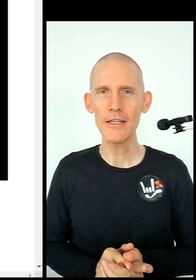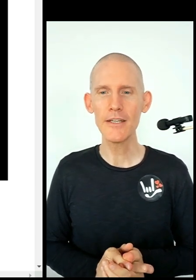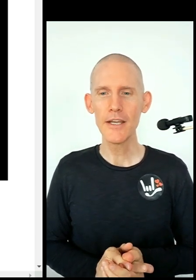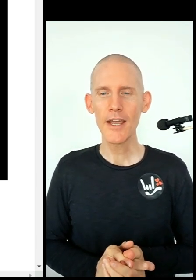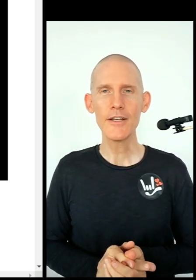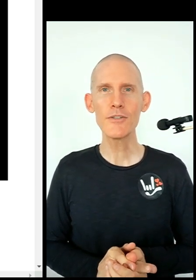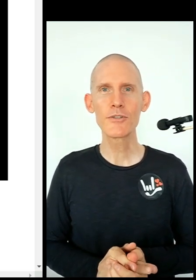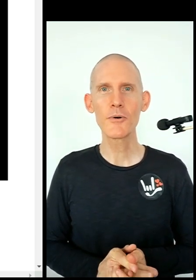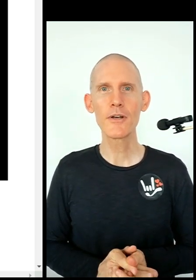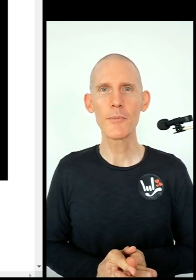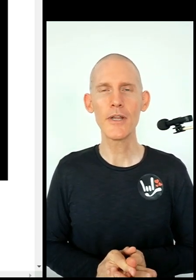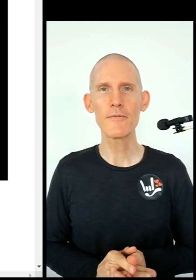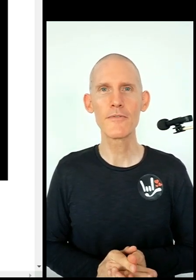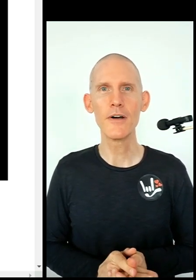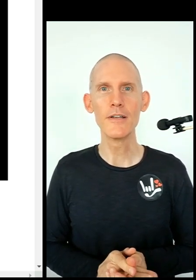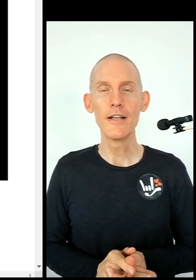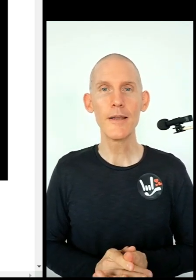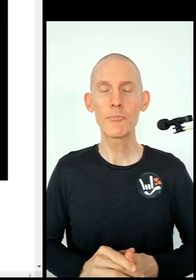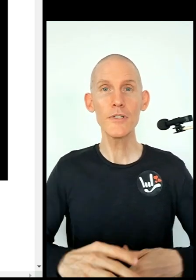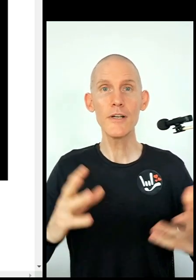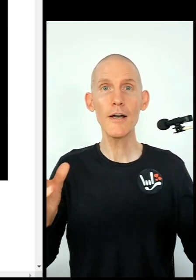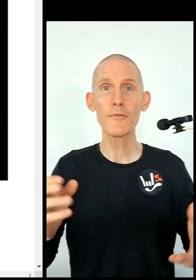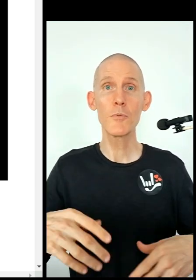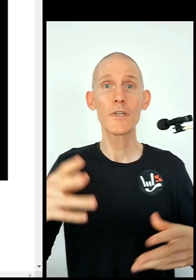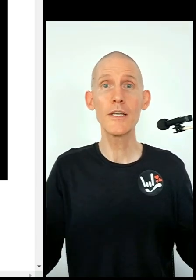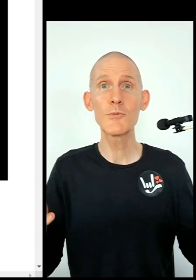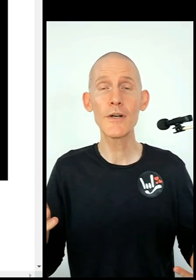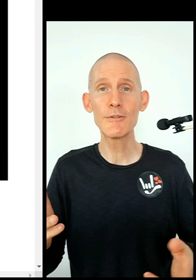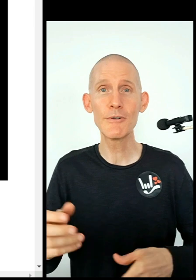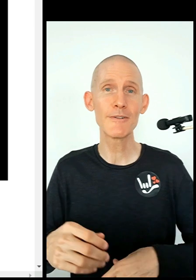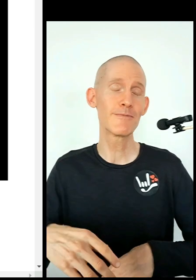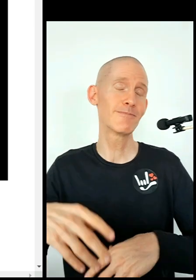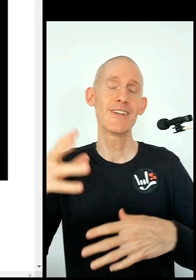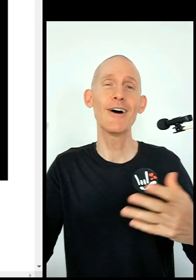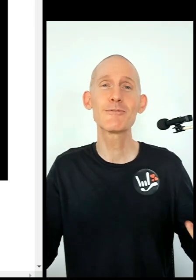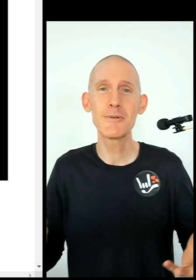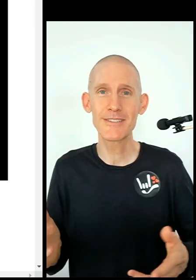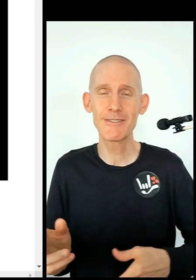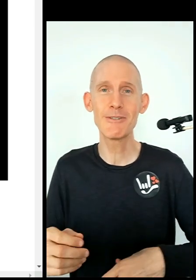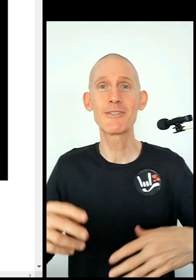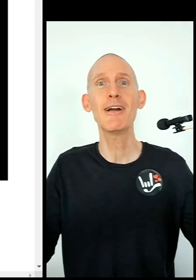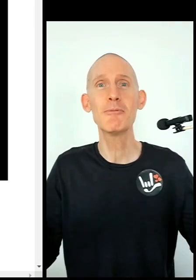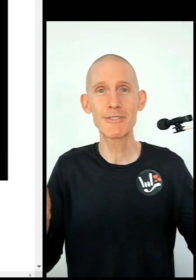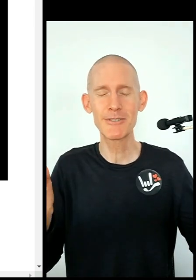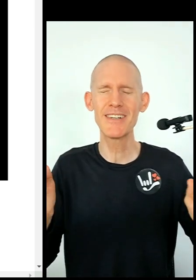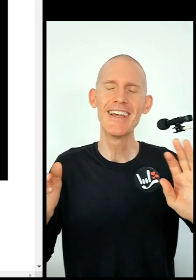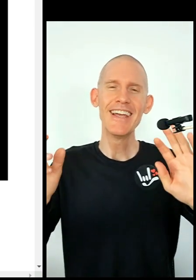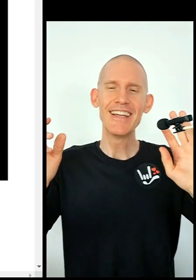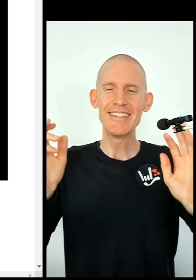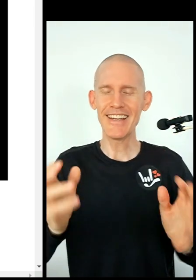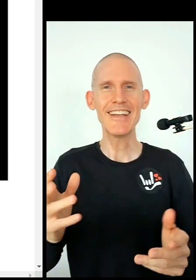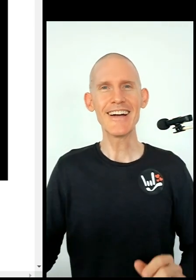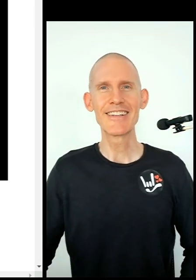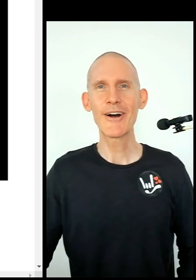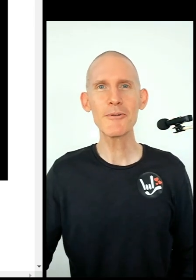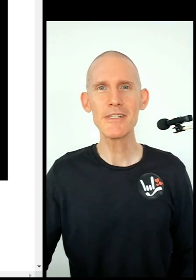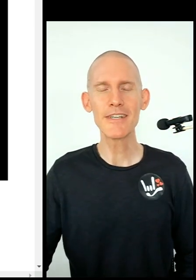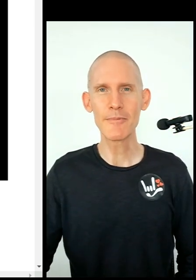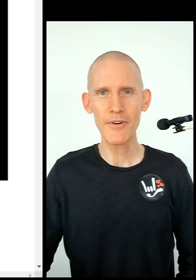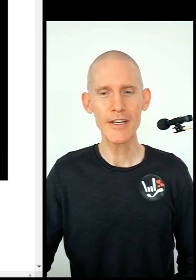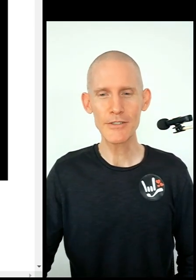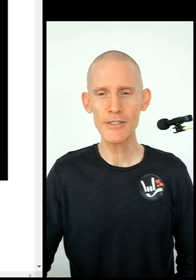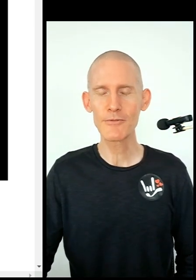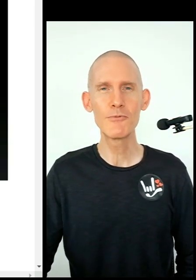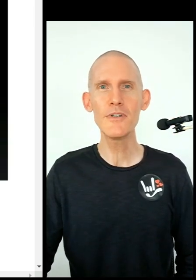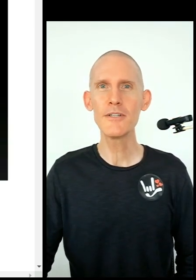ASL related, and just soak it up and have fun and print it off. If your kids want to do it, your husband wants to do it, your grandma wants to do it. Yeah, coloring